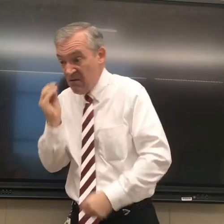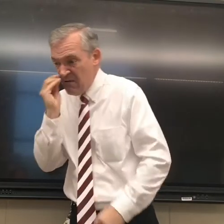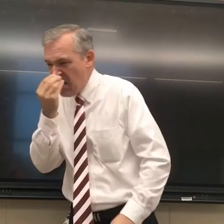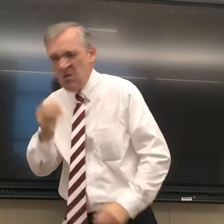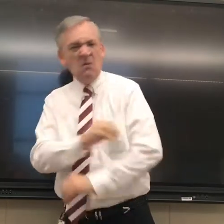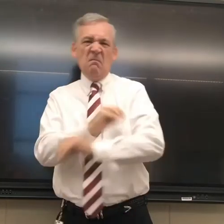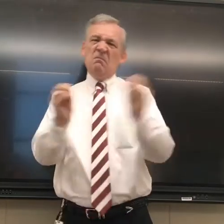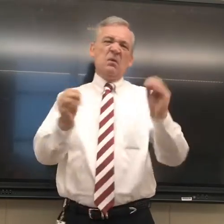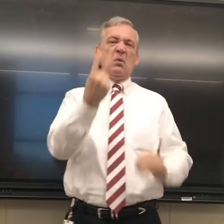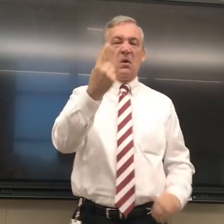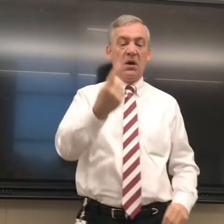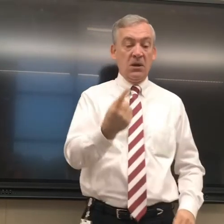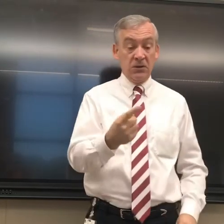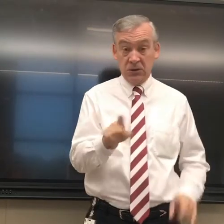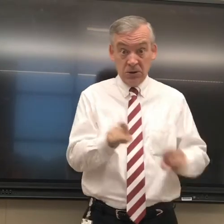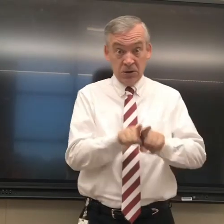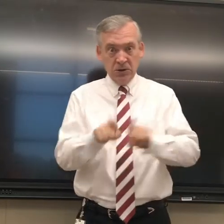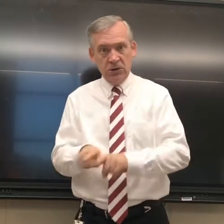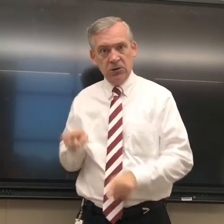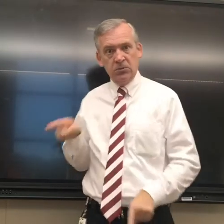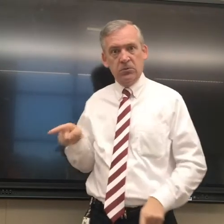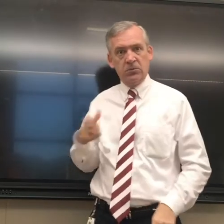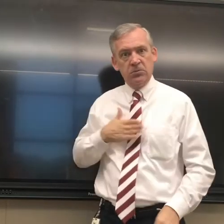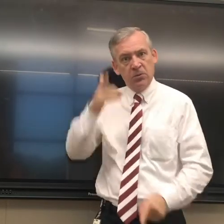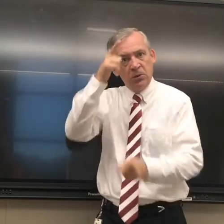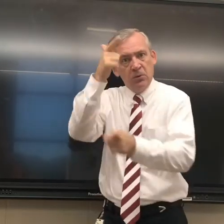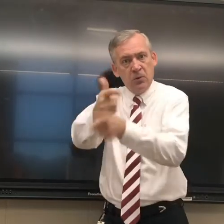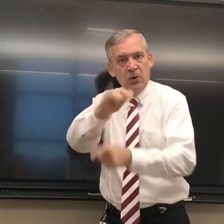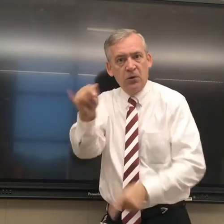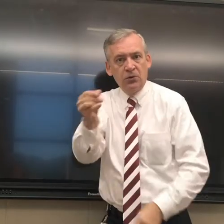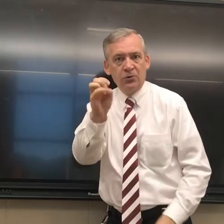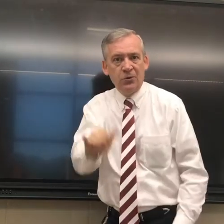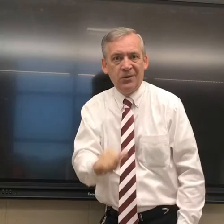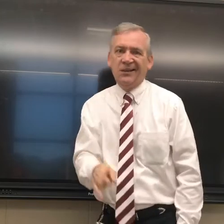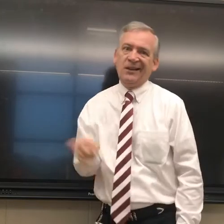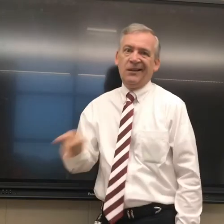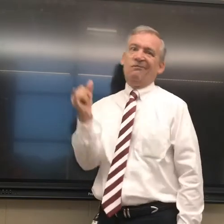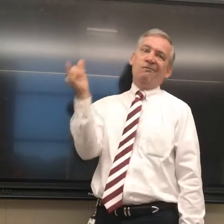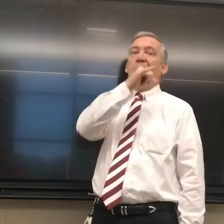Not even Joey, who was usually fool enough to try anything.